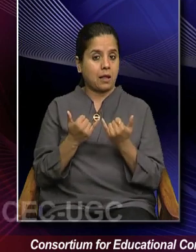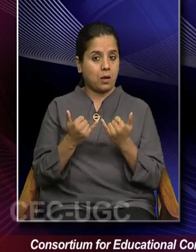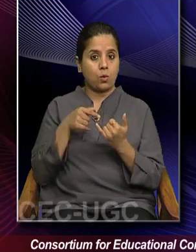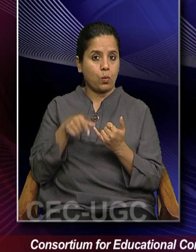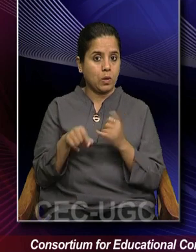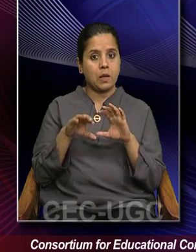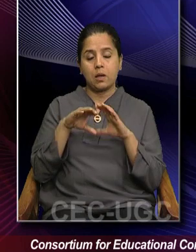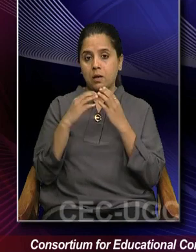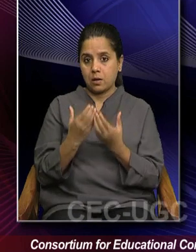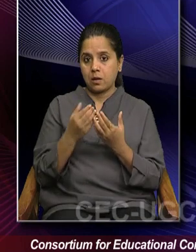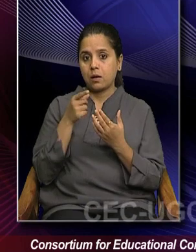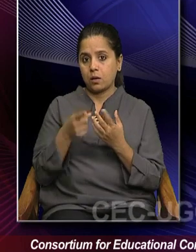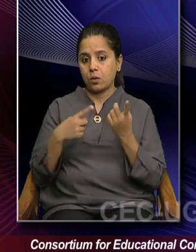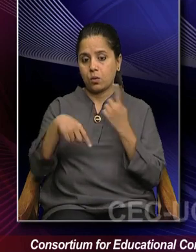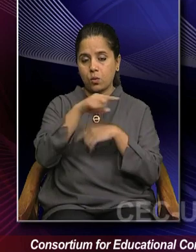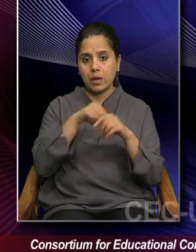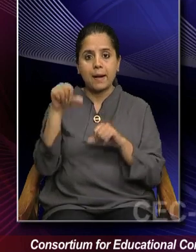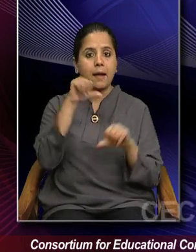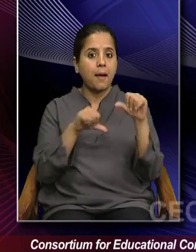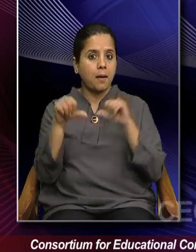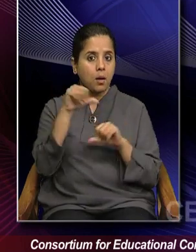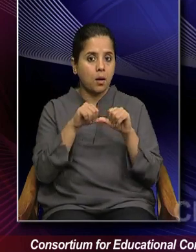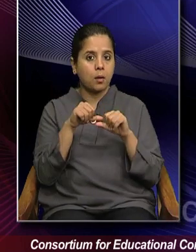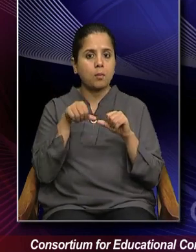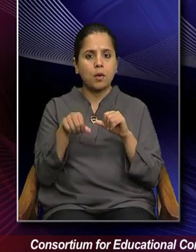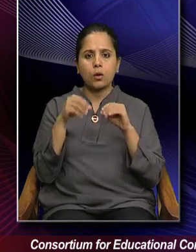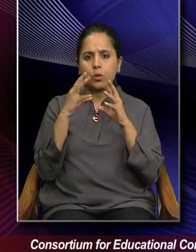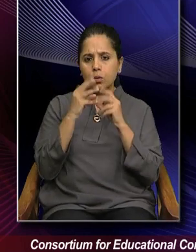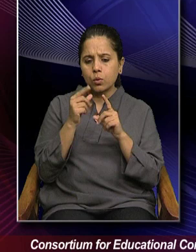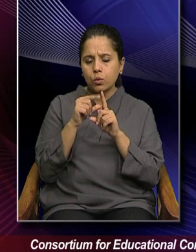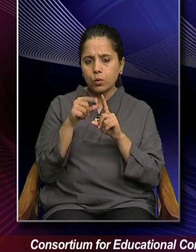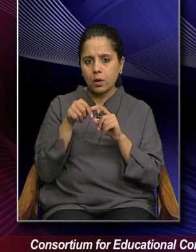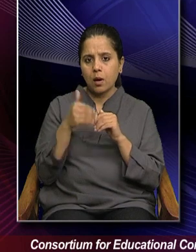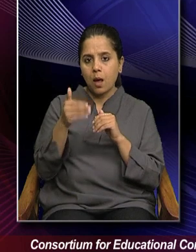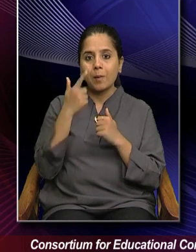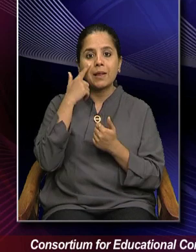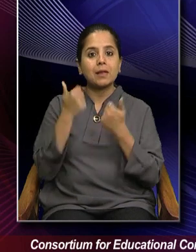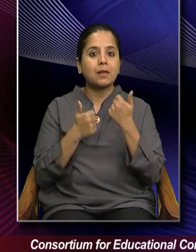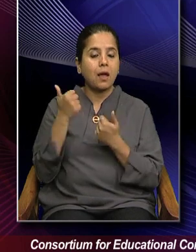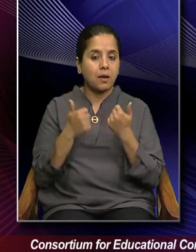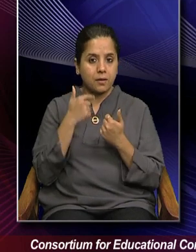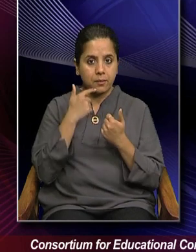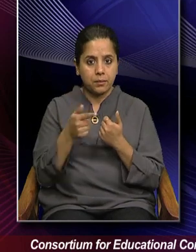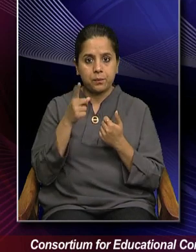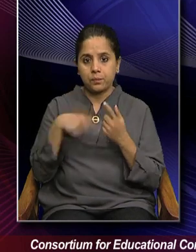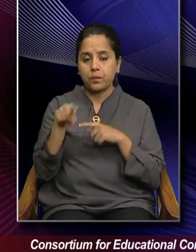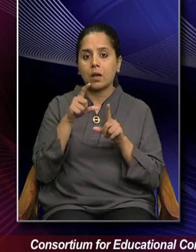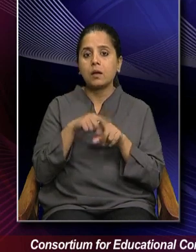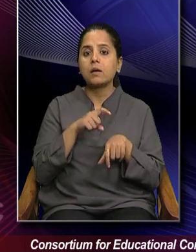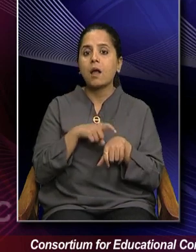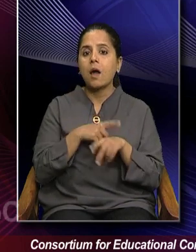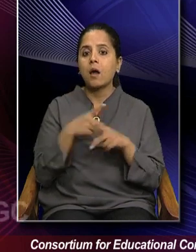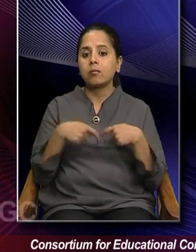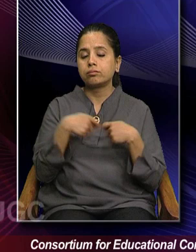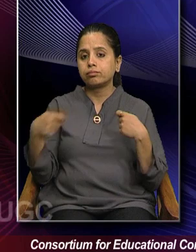in a class covering a chemical equation for an upcoming test, spending time on